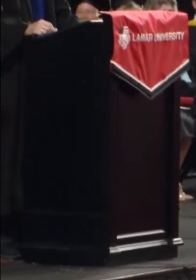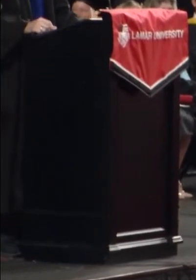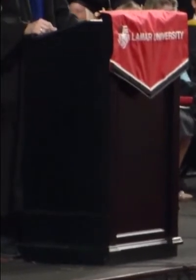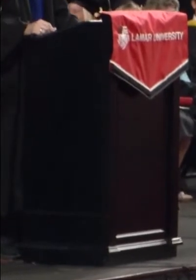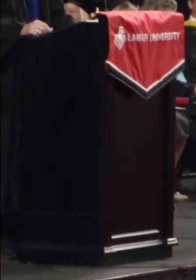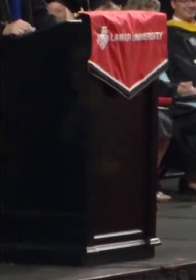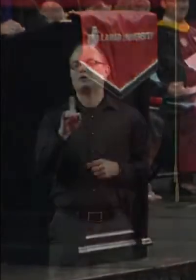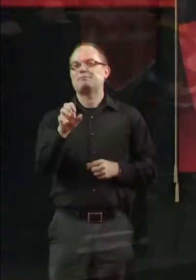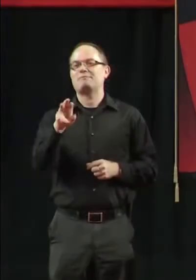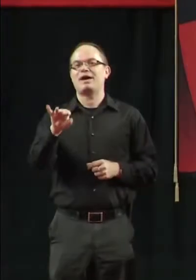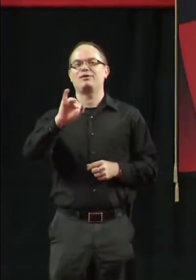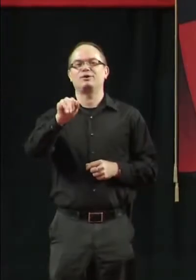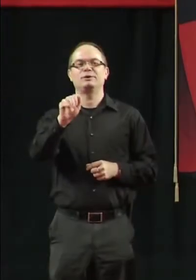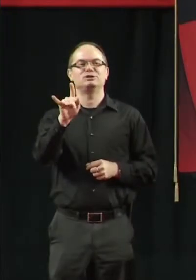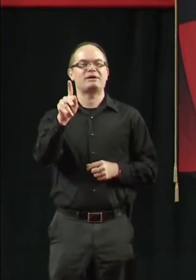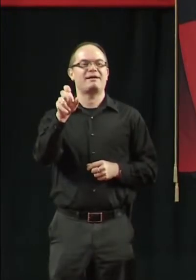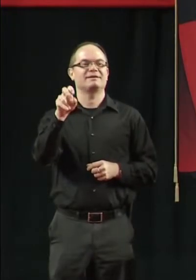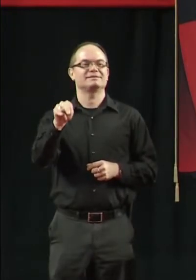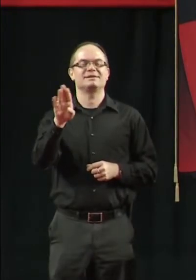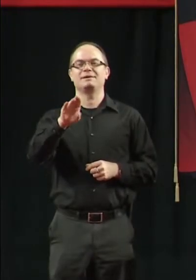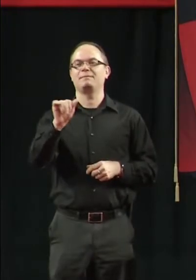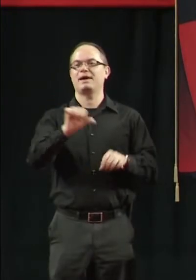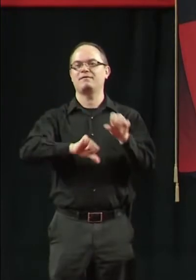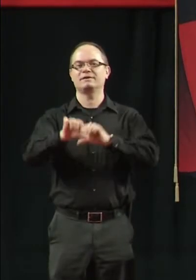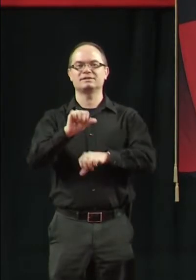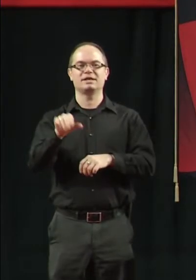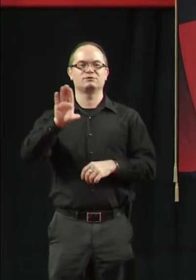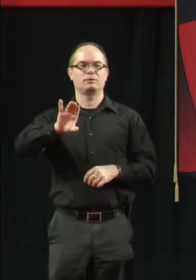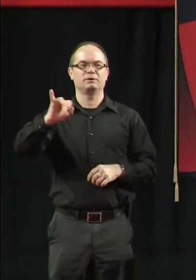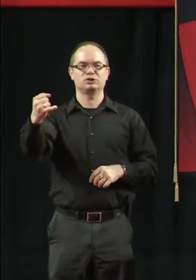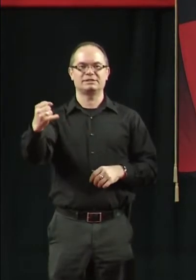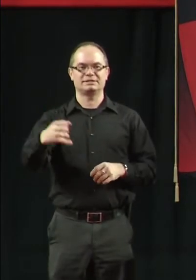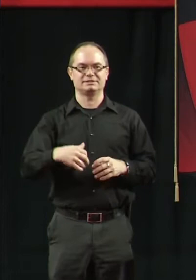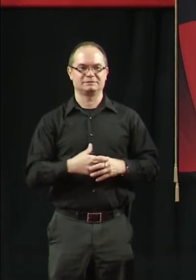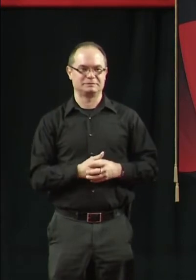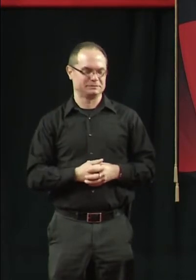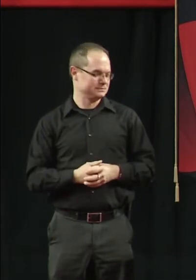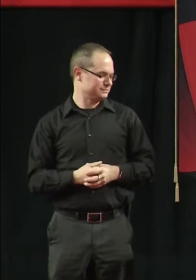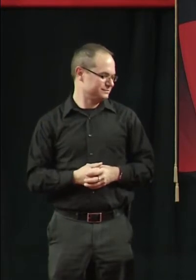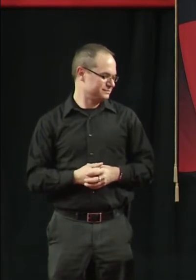Mr. Matthew Jackson, Bachelor of Science in Criminal Justice.